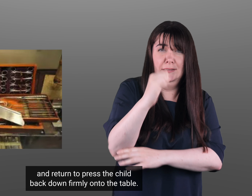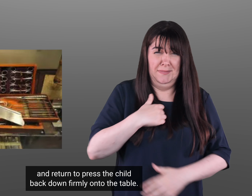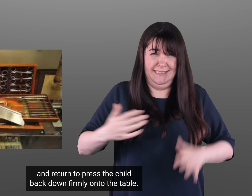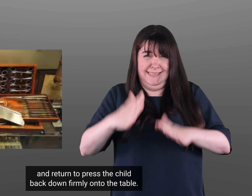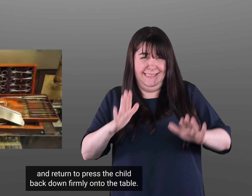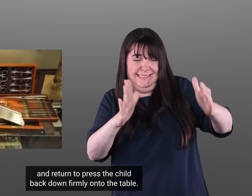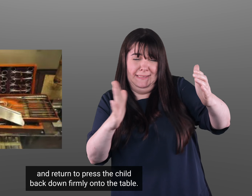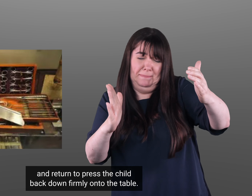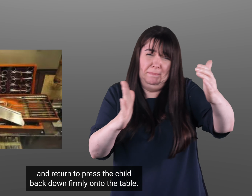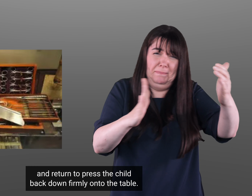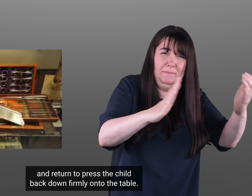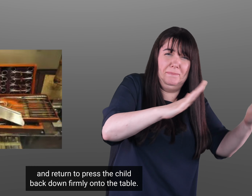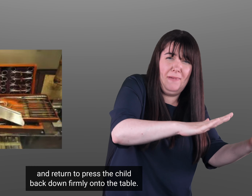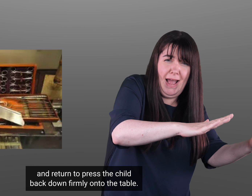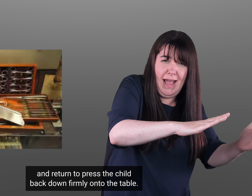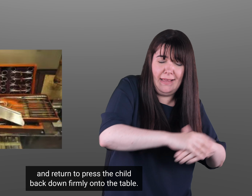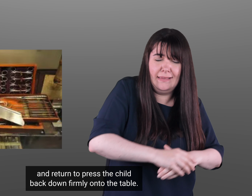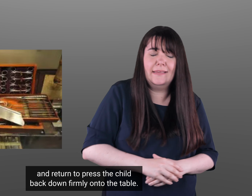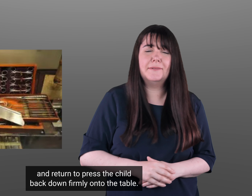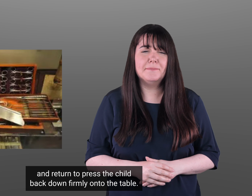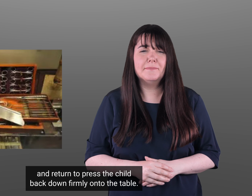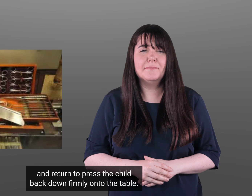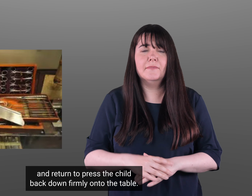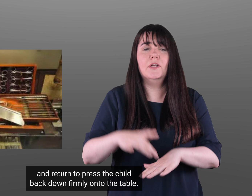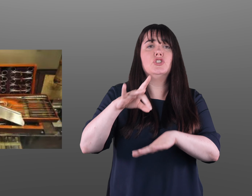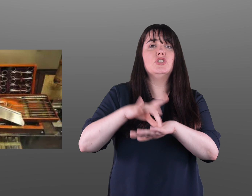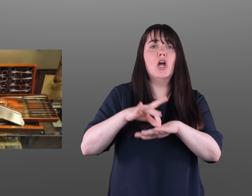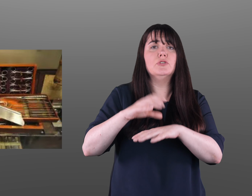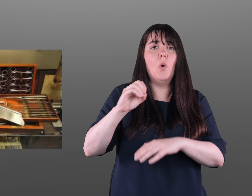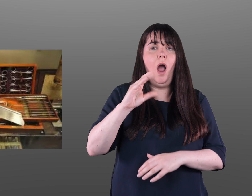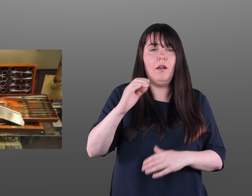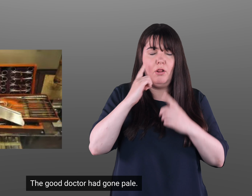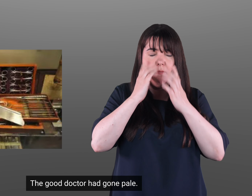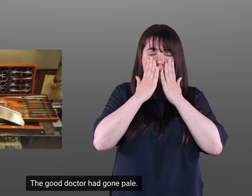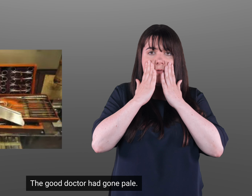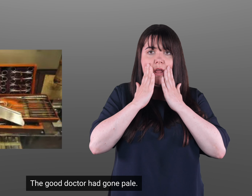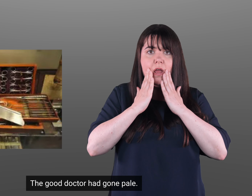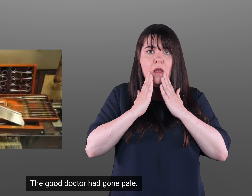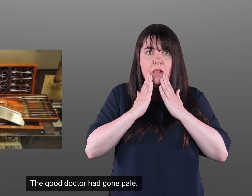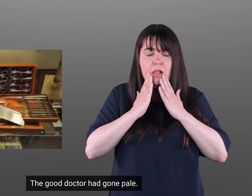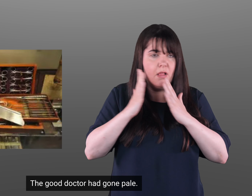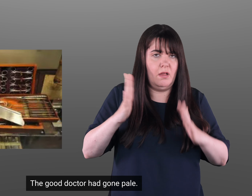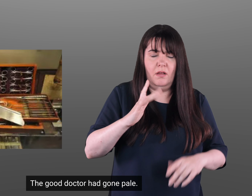child back down firmly onto the table. The good doctor had gone pale.